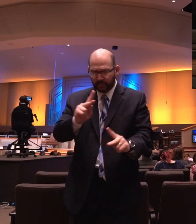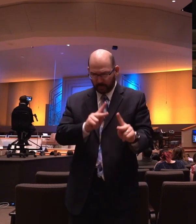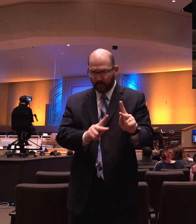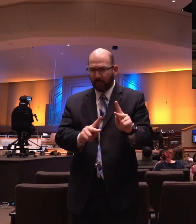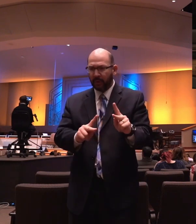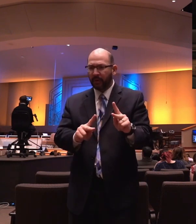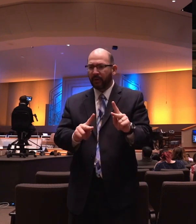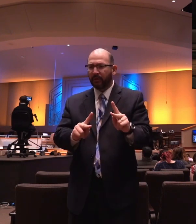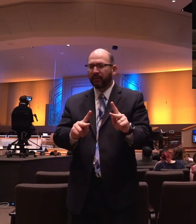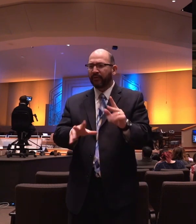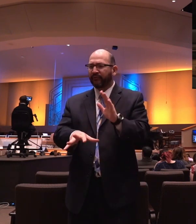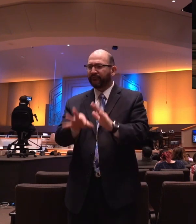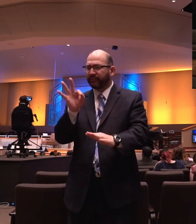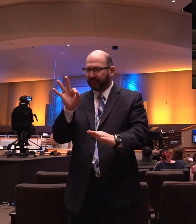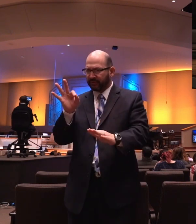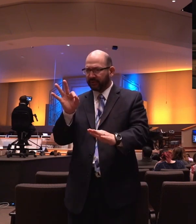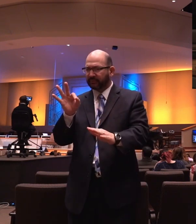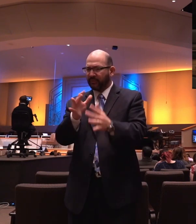perfect toward him.